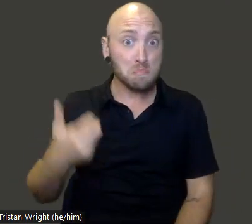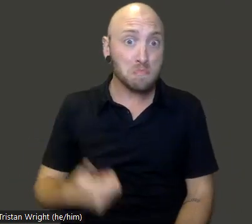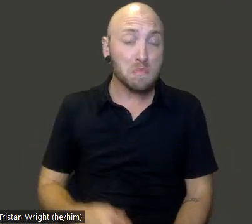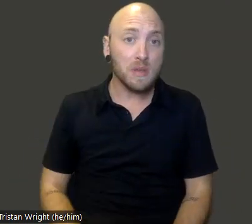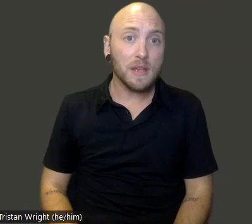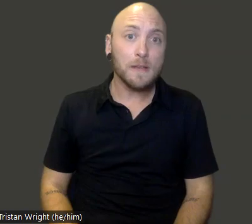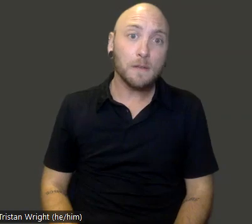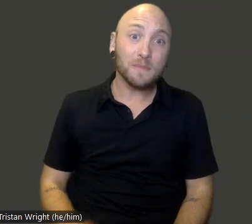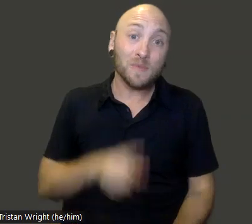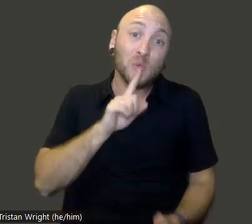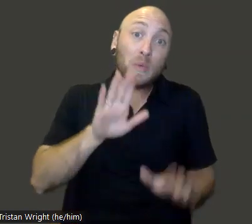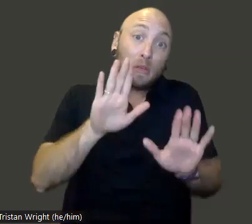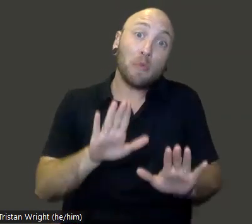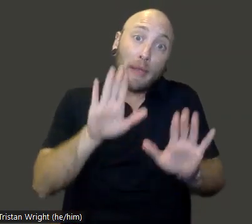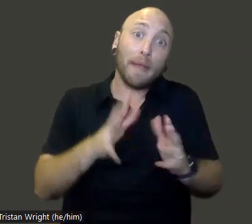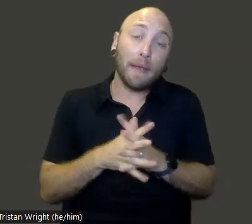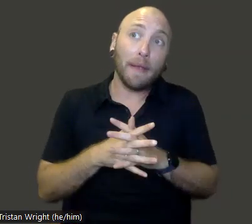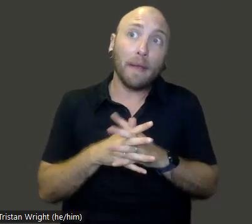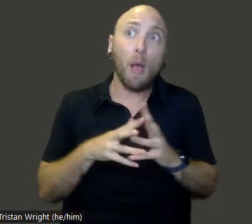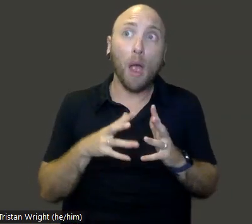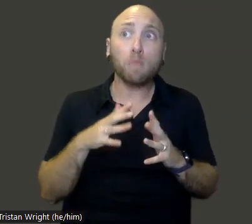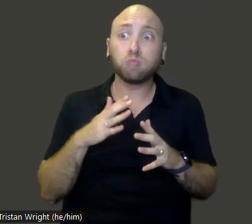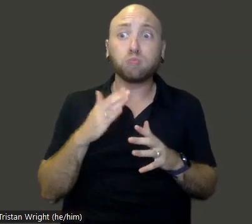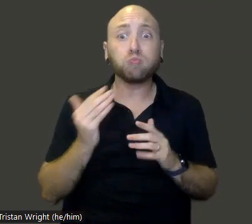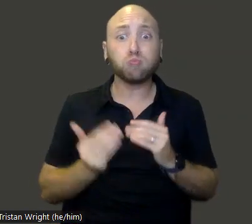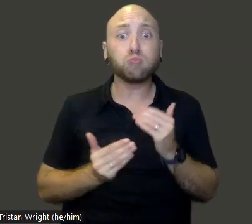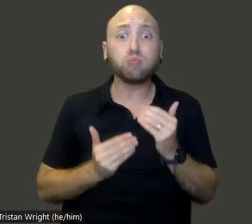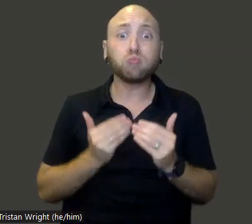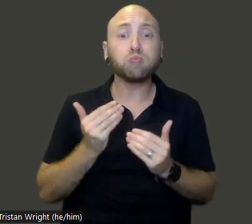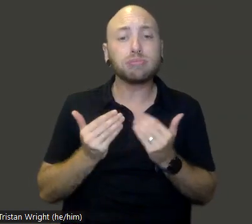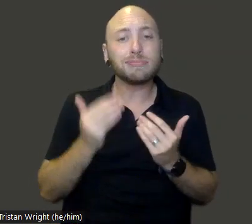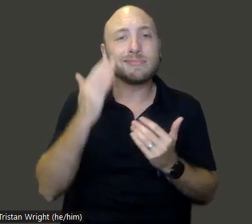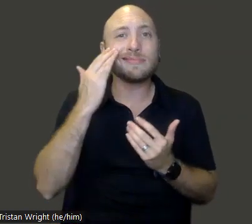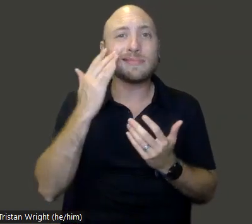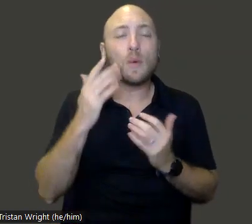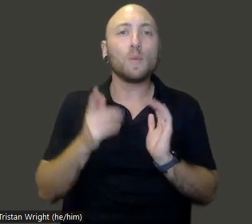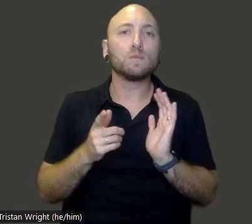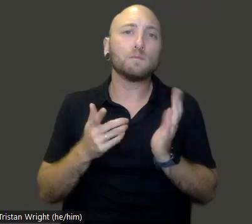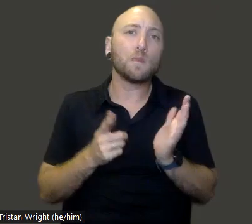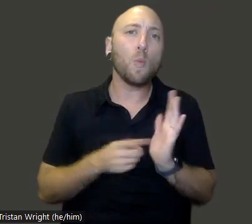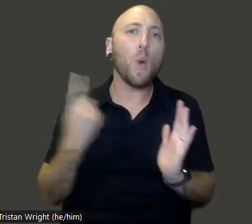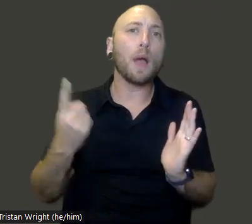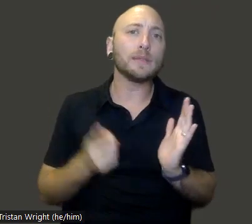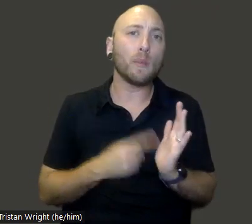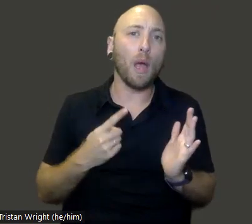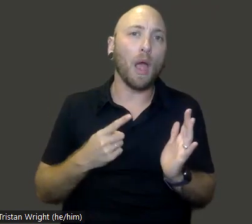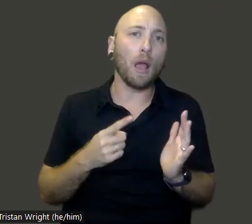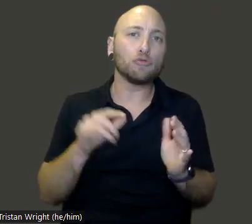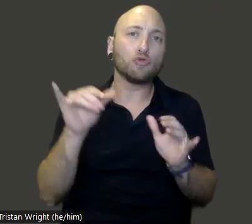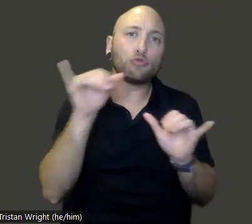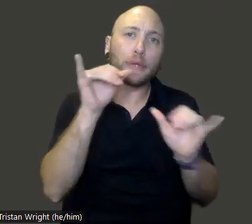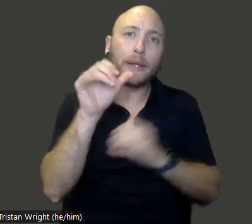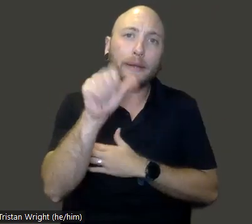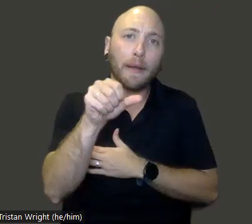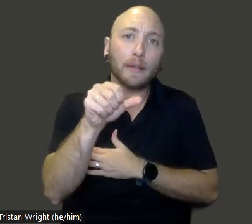it was great. And it just kind of went along like that, you know, like where I'd have occasional drinking, but not, you know, not